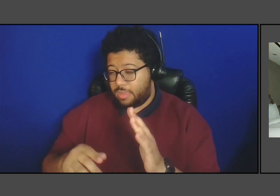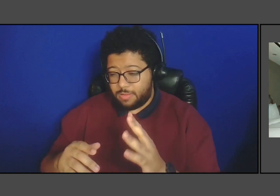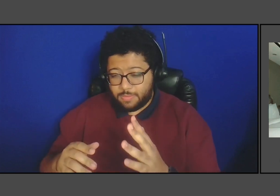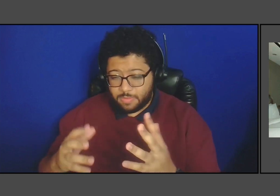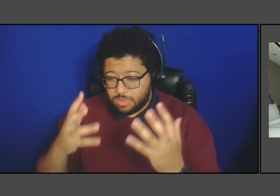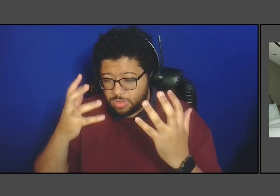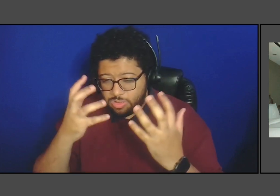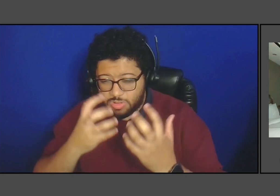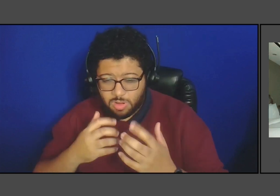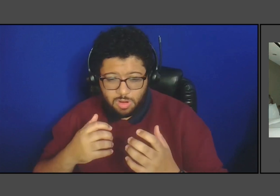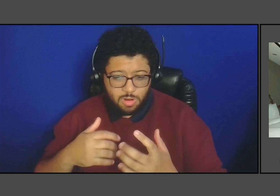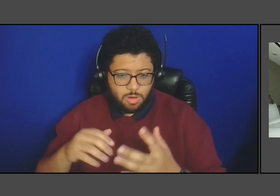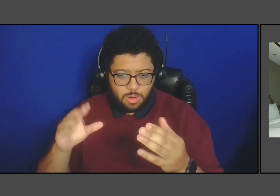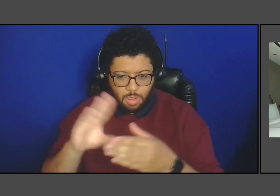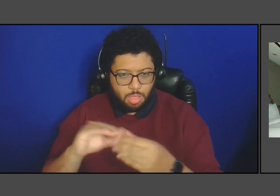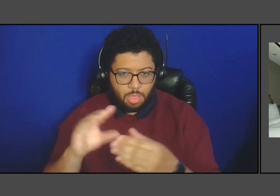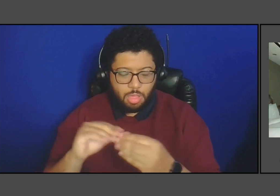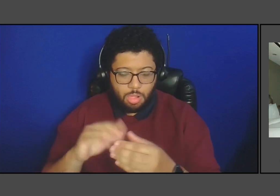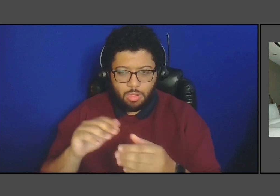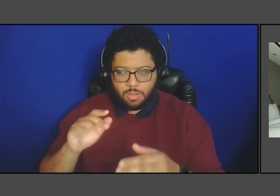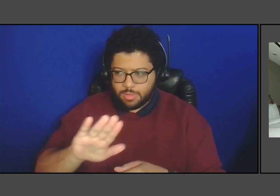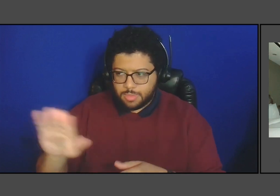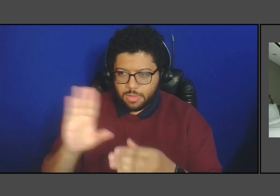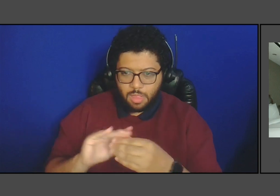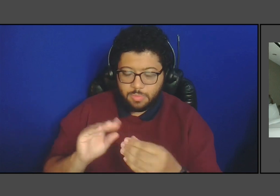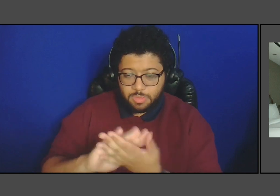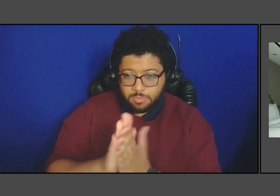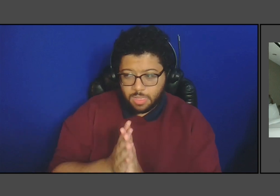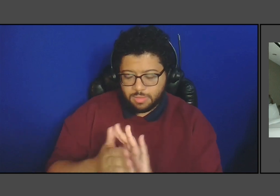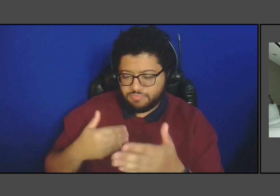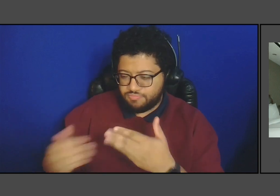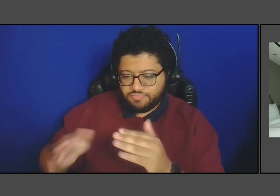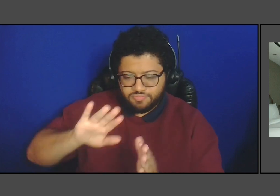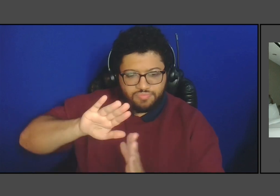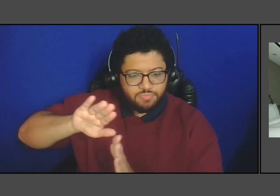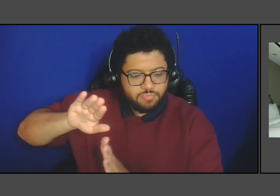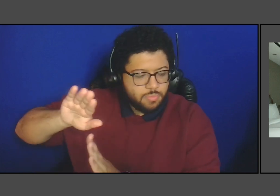fundamental truism that we need one another, and will continue to need one another.